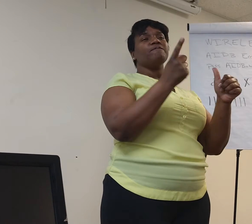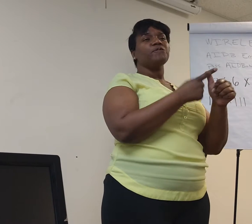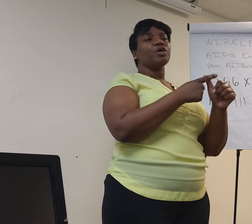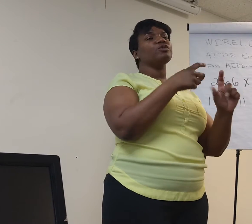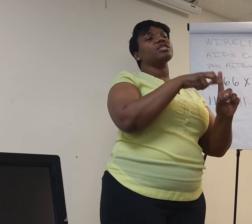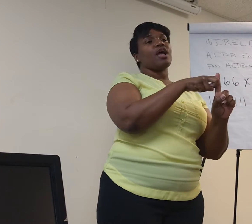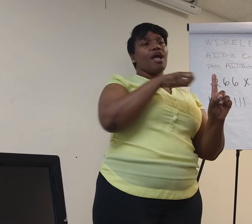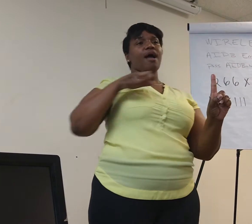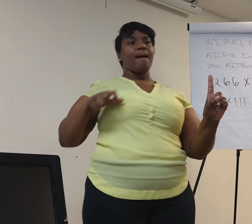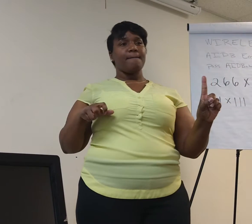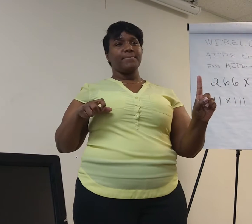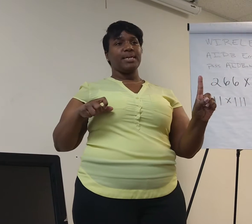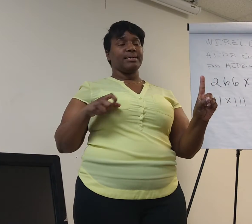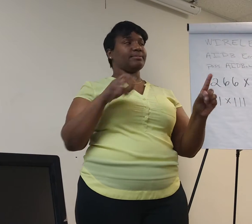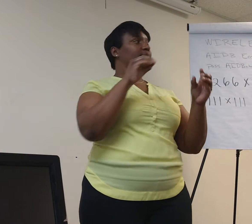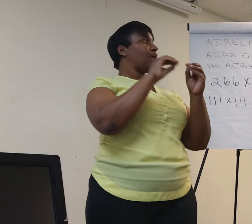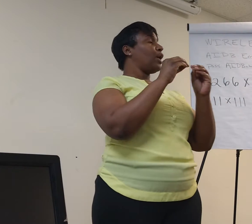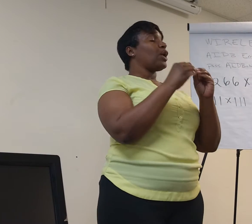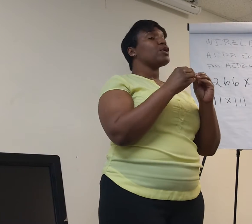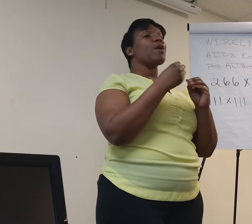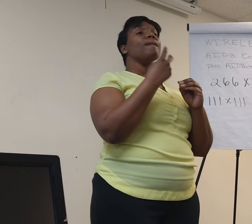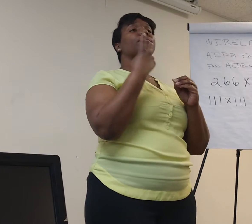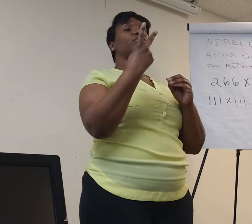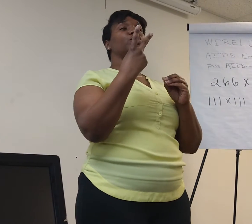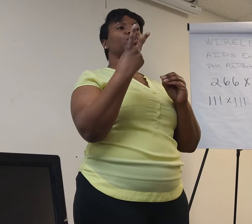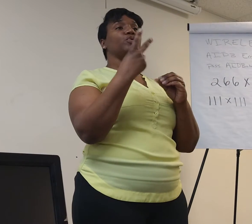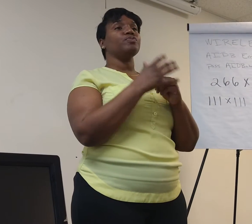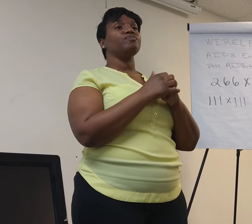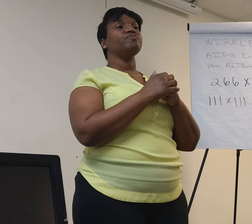2, you're going to take removable parts off.